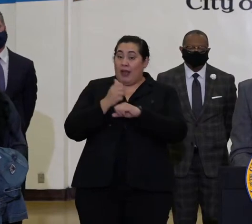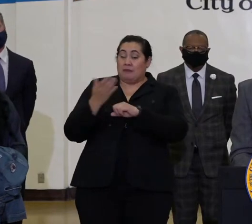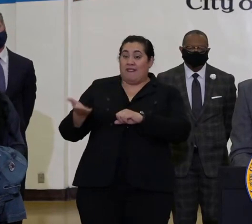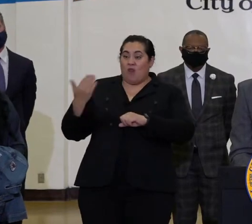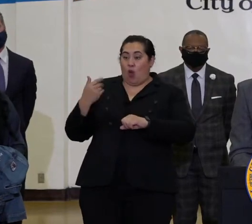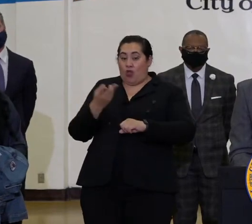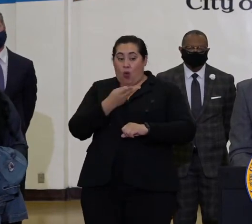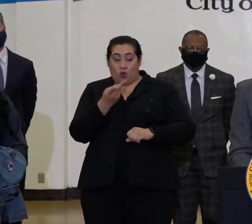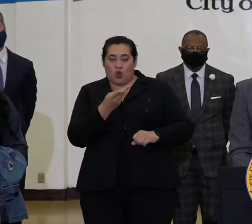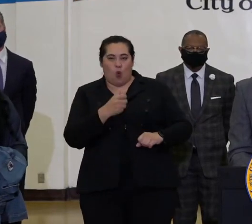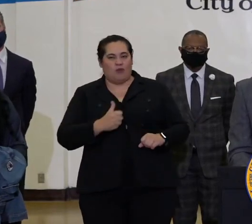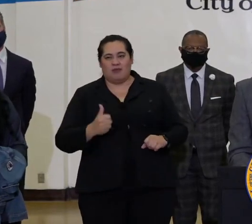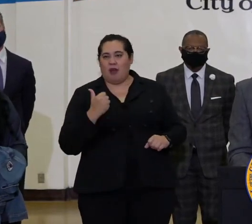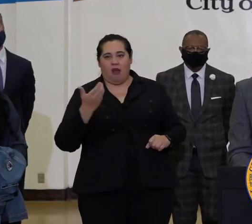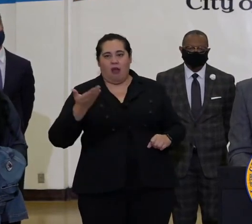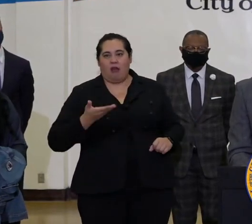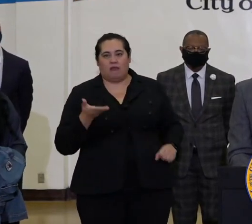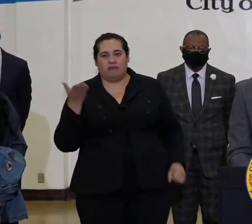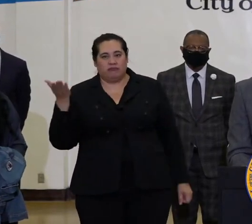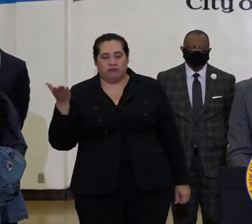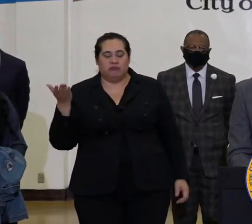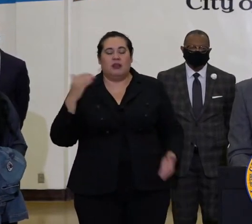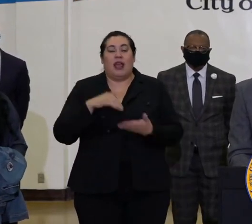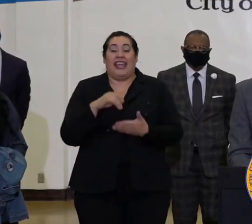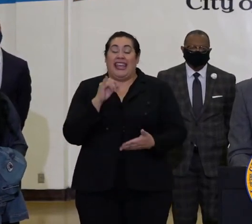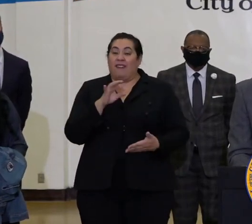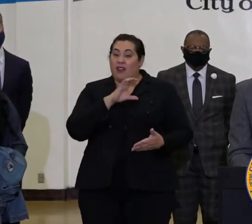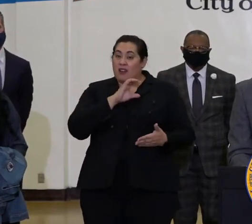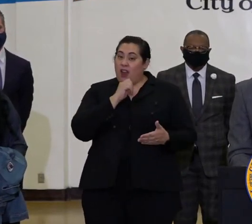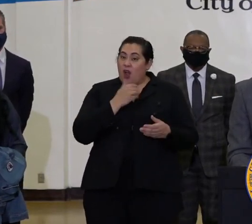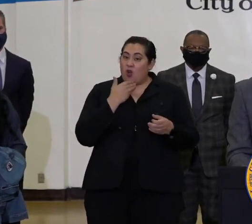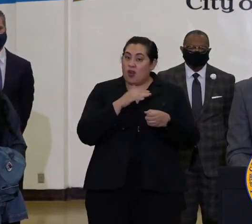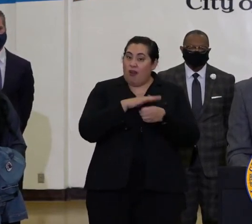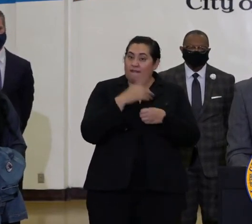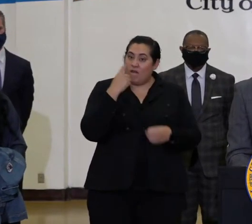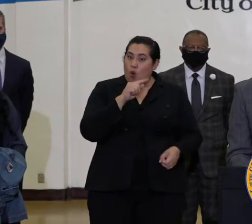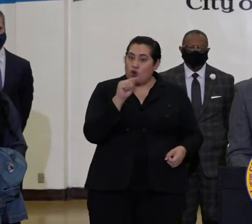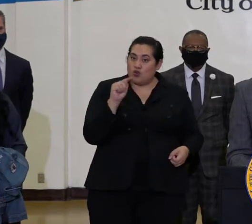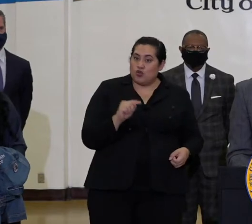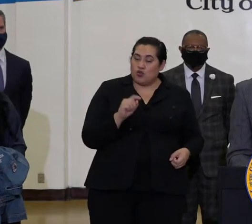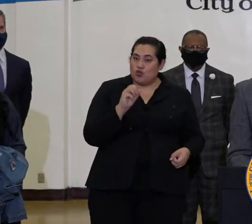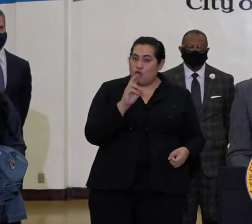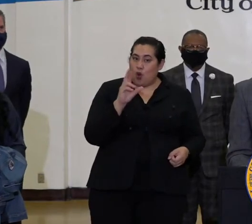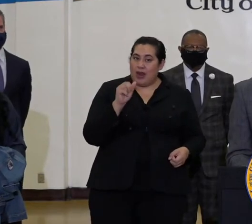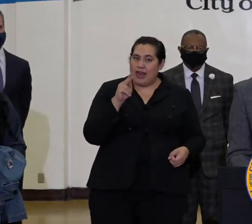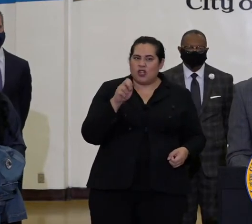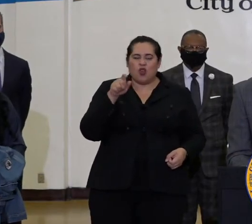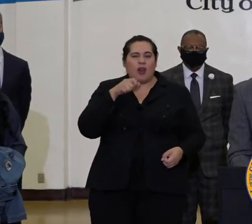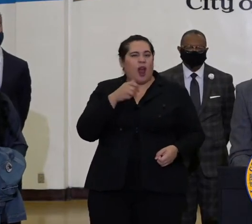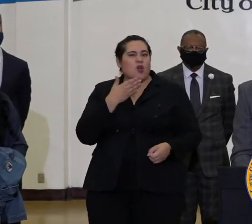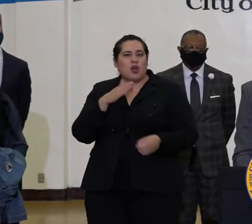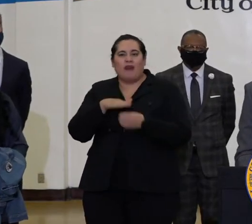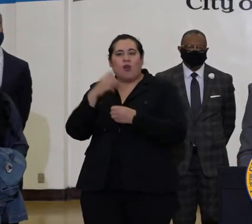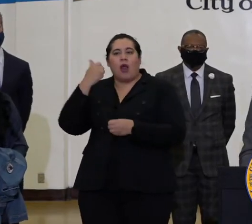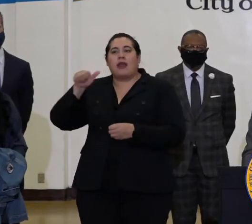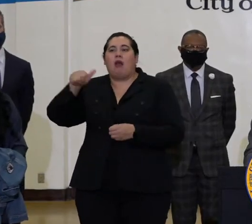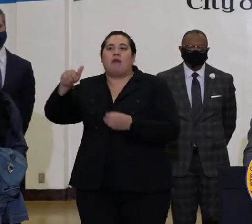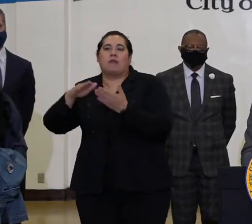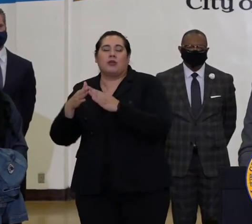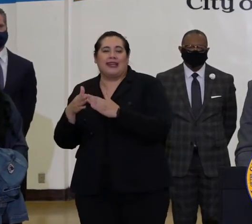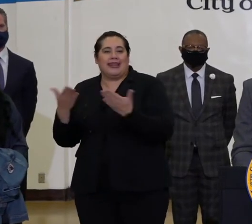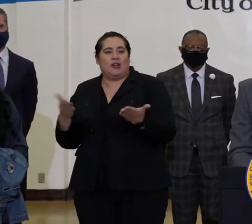have been hired. If these officers were not good enough for Torrance, they shouldn't be good enough for any other community here in the state of